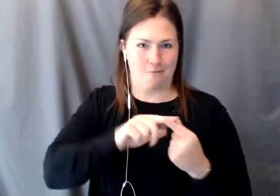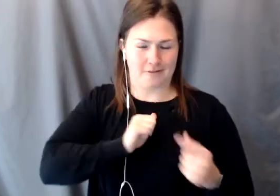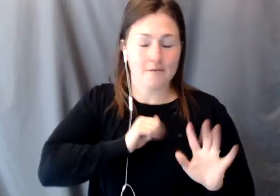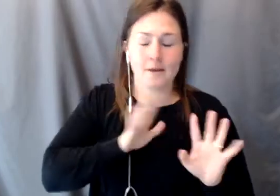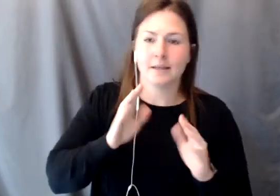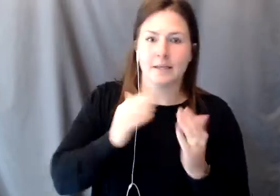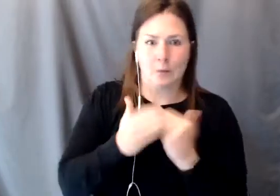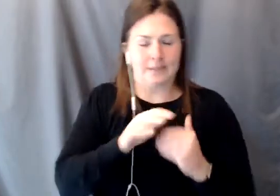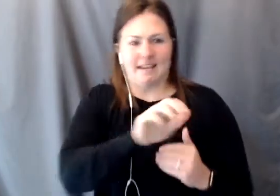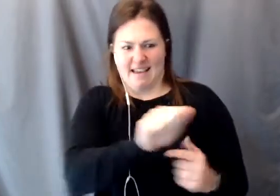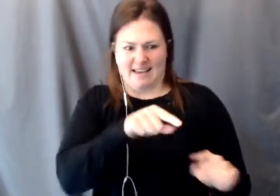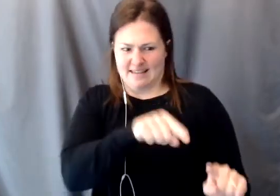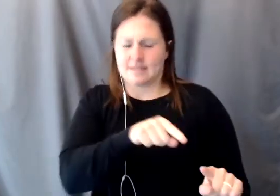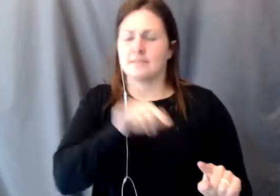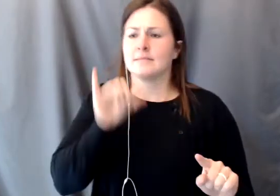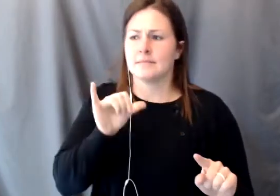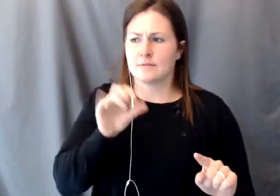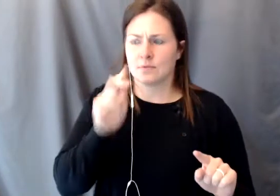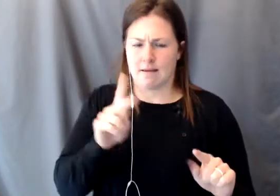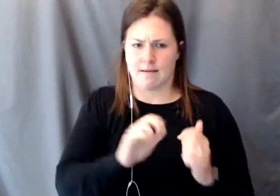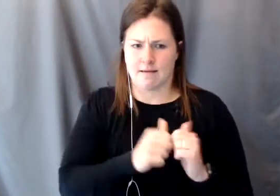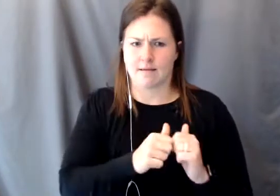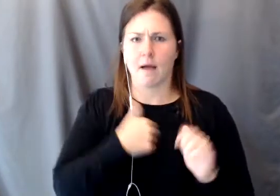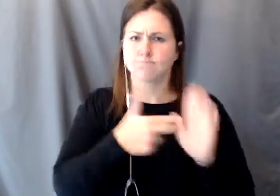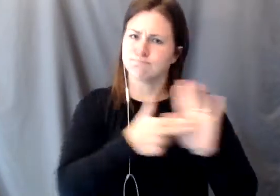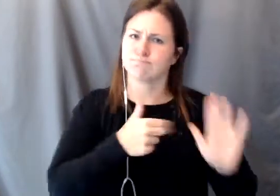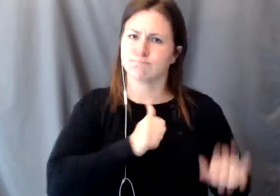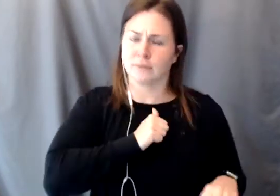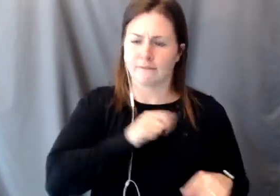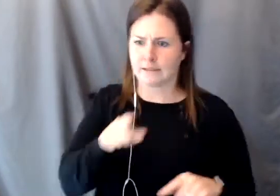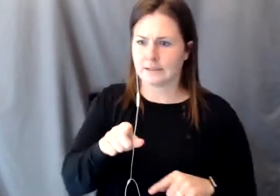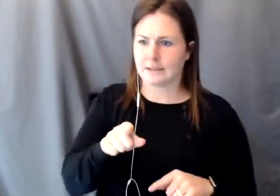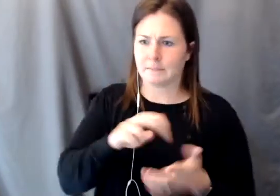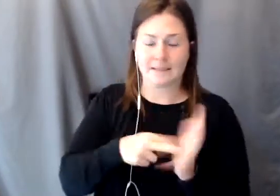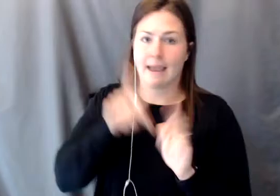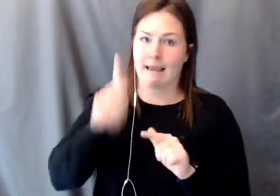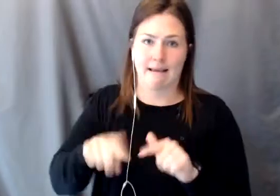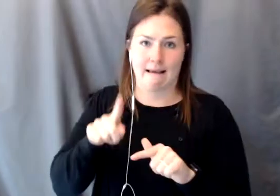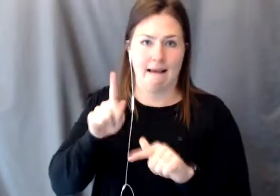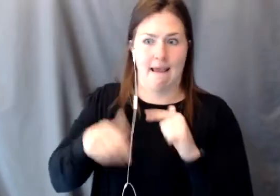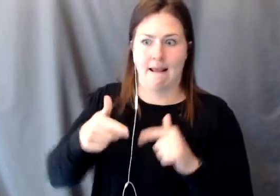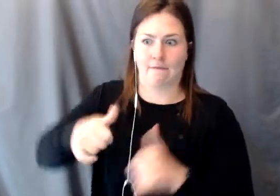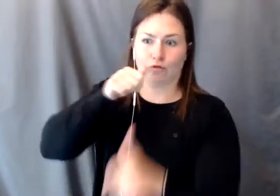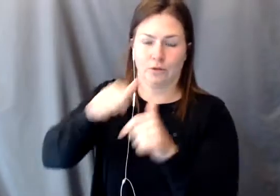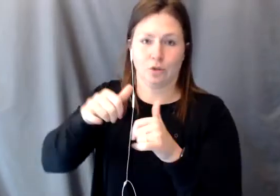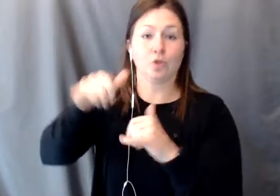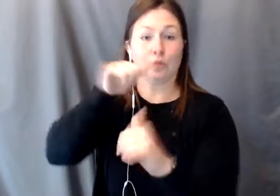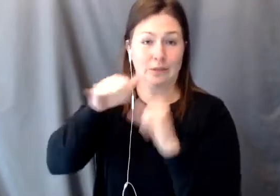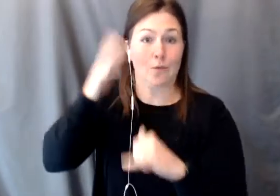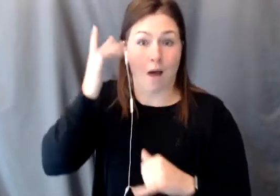first drink, because the first drink was going to trigger that allergy, that abnormal reaction, and my obsession of mind was going to